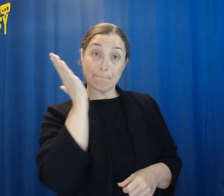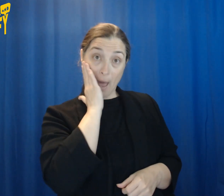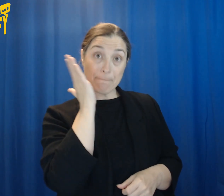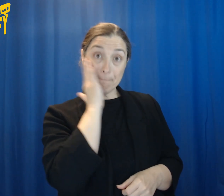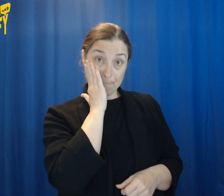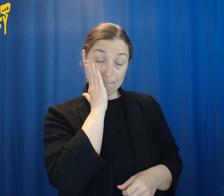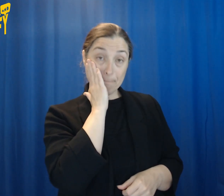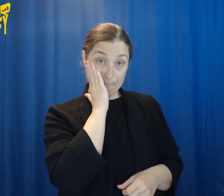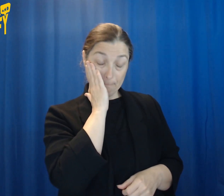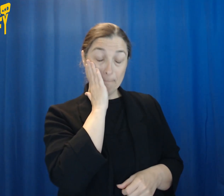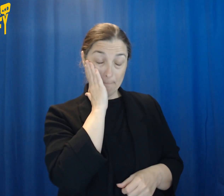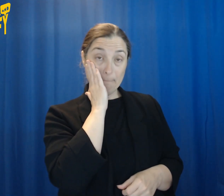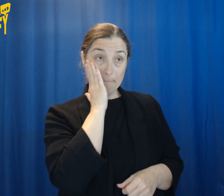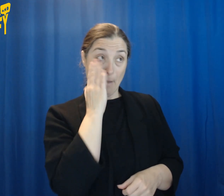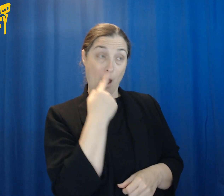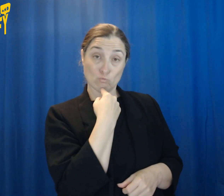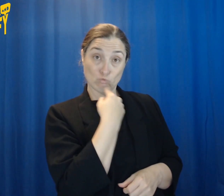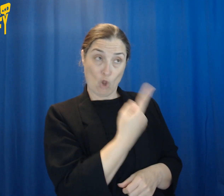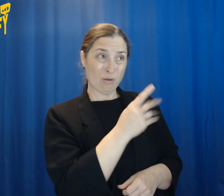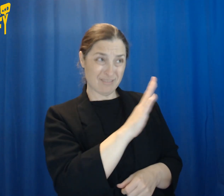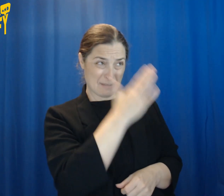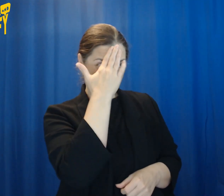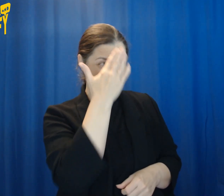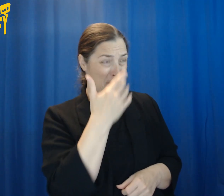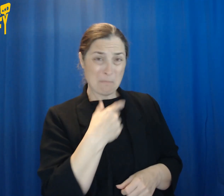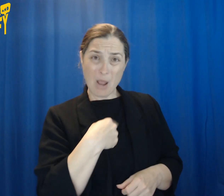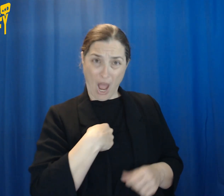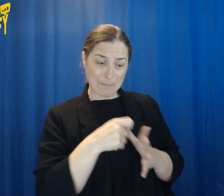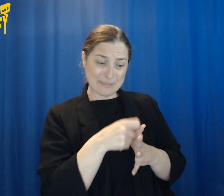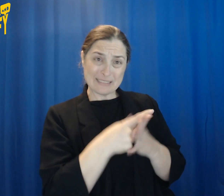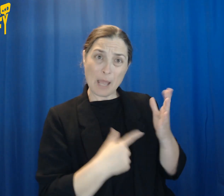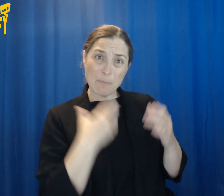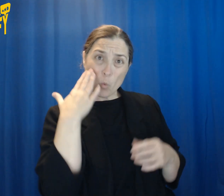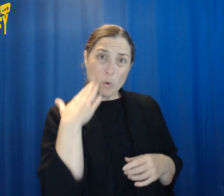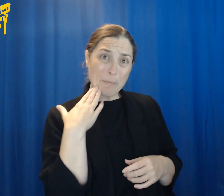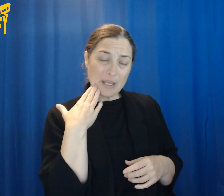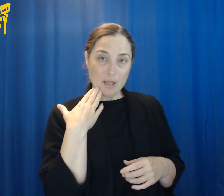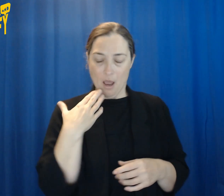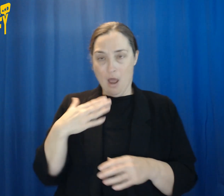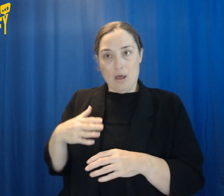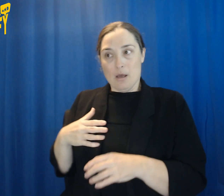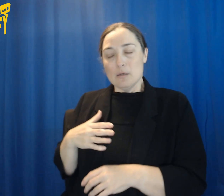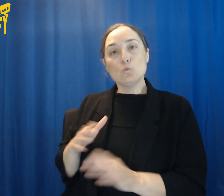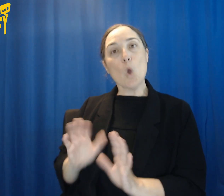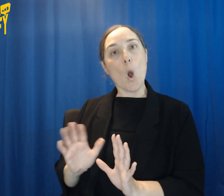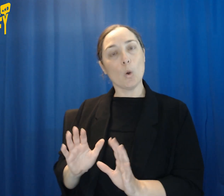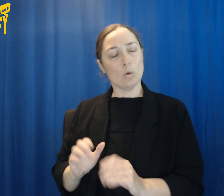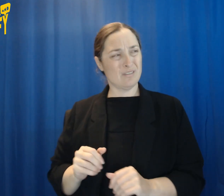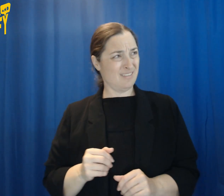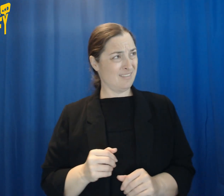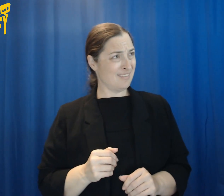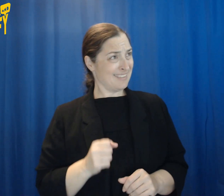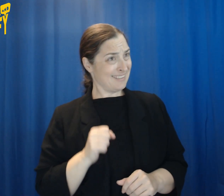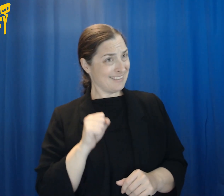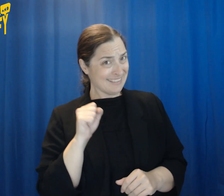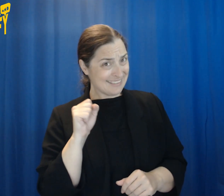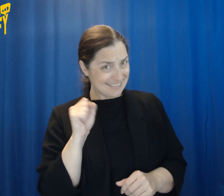Mum, you know, I am a disabled woman. She looked so horrified. She's like, no, you're not. I'm like, yes, I am. And